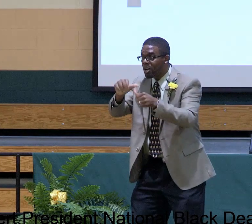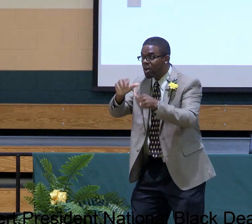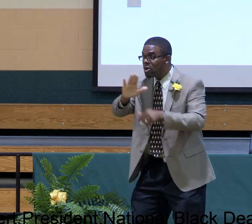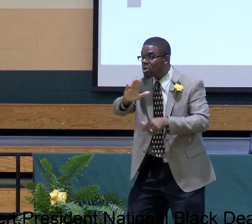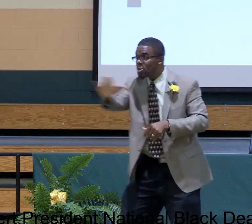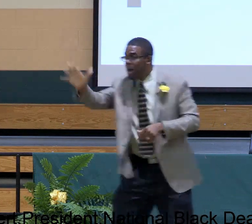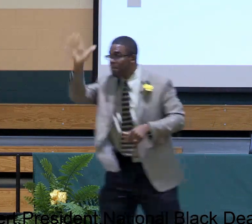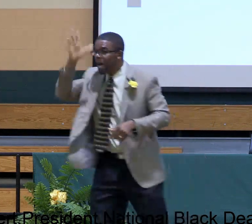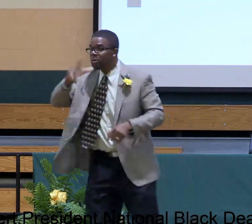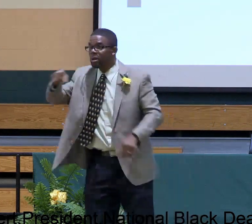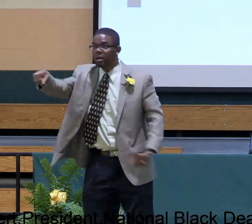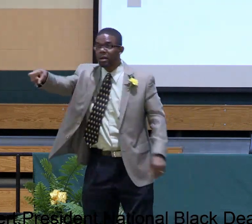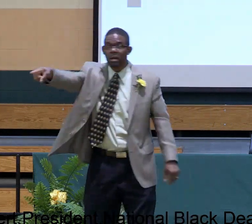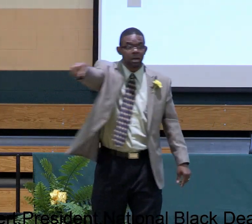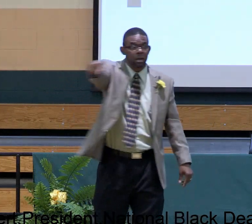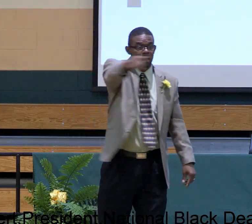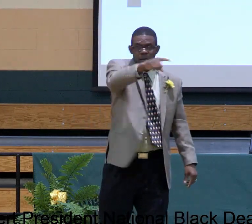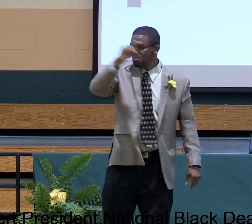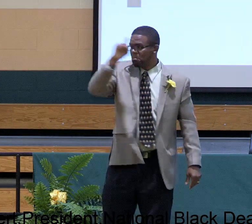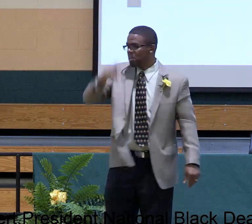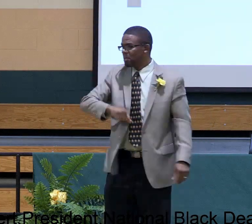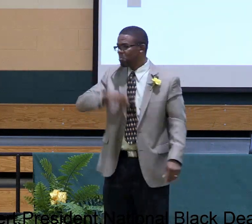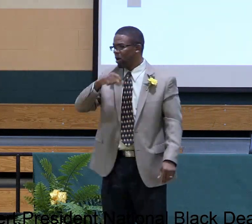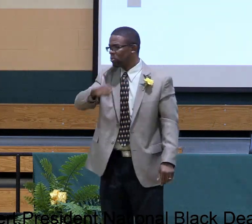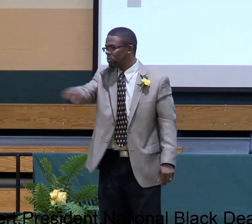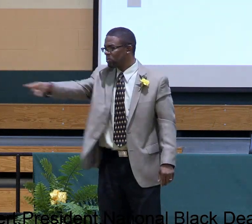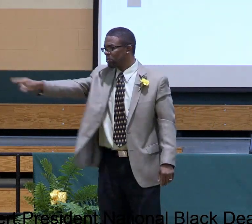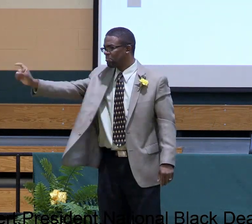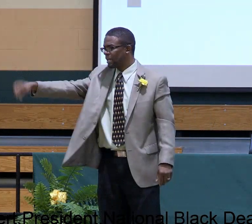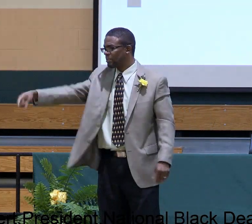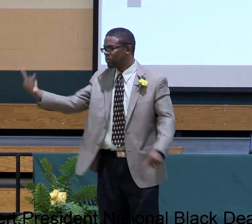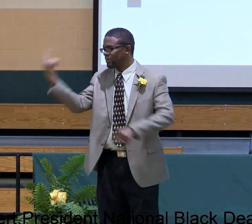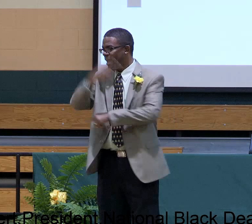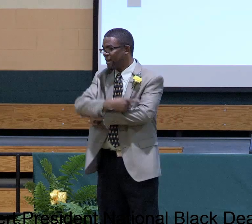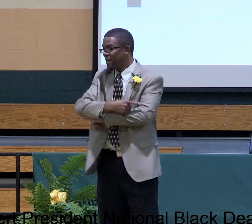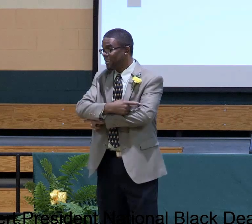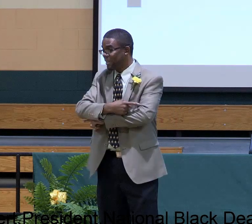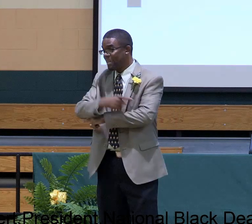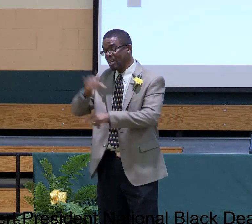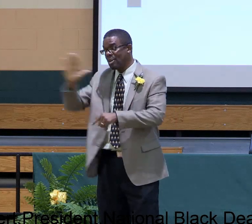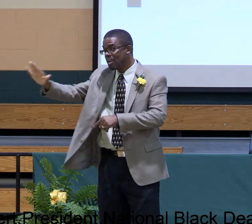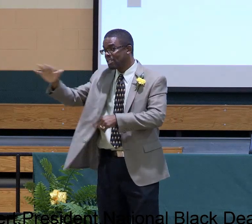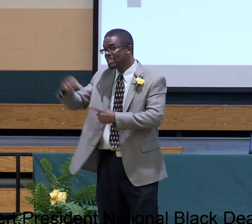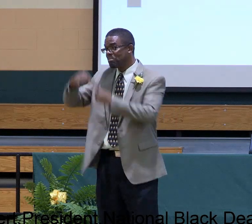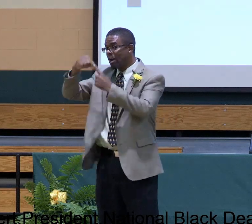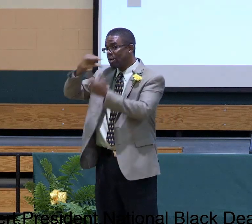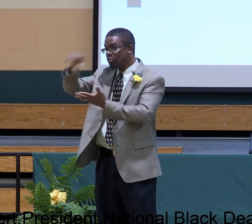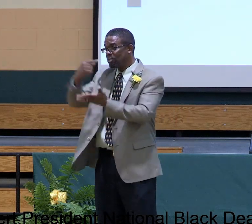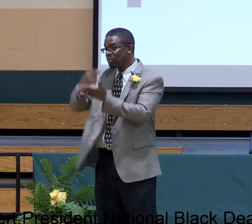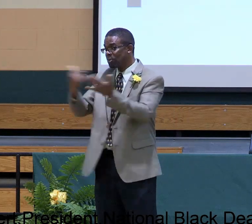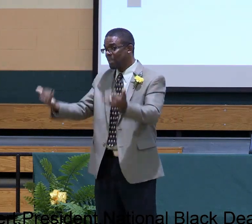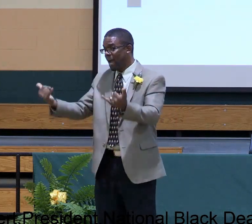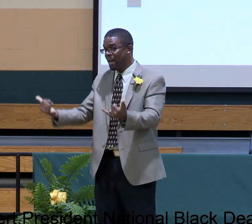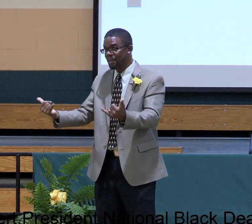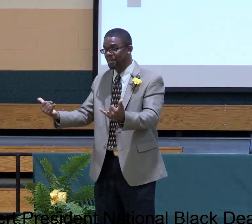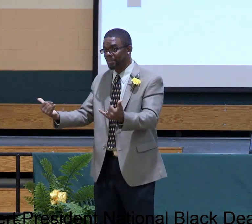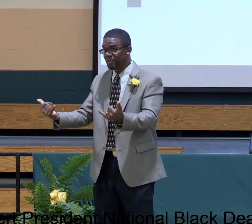Now, you remember your parents, right? They're here. They're proud of you today. This is your special